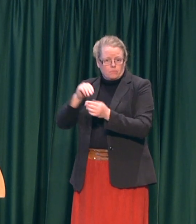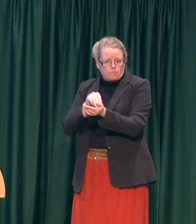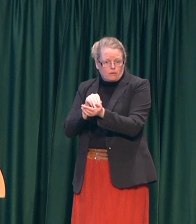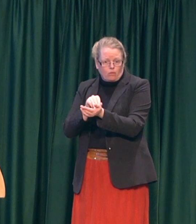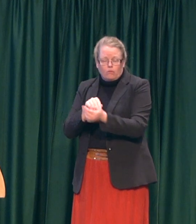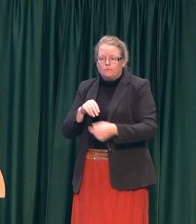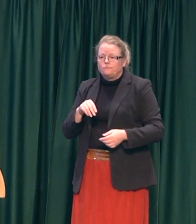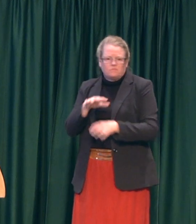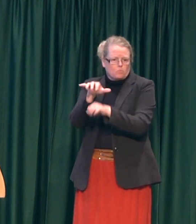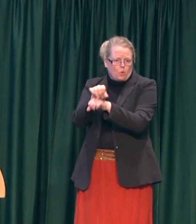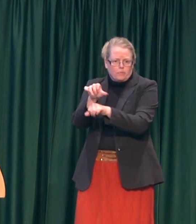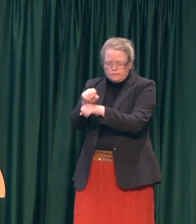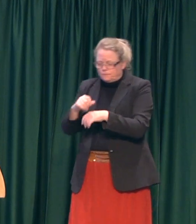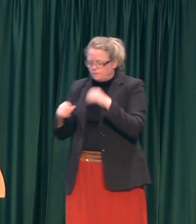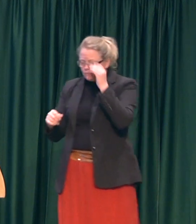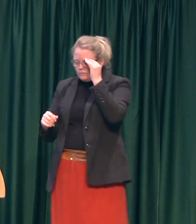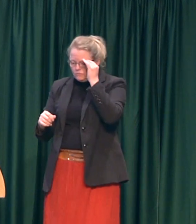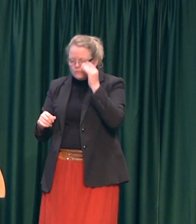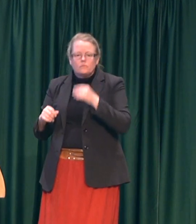and often goes to medical appointments.